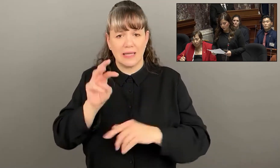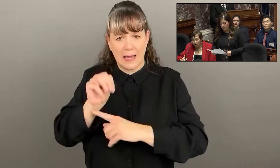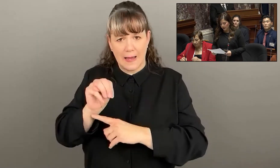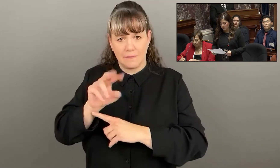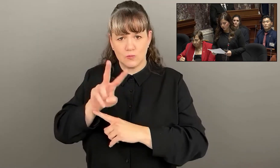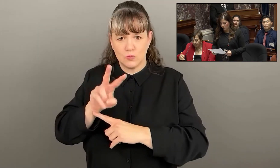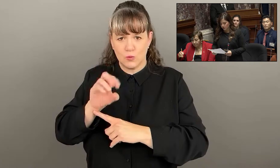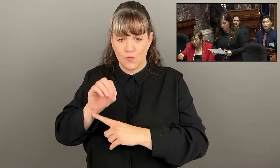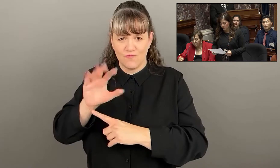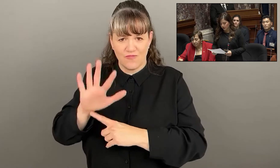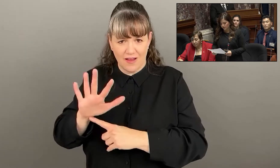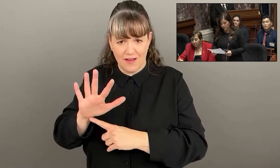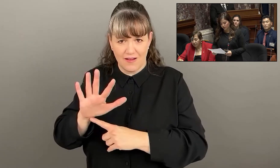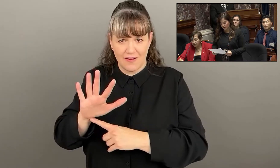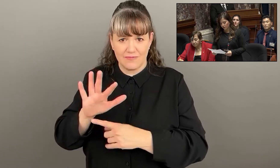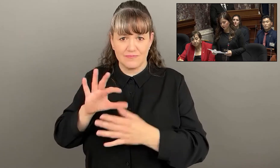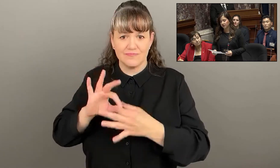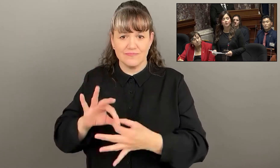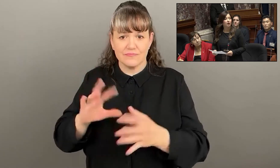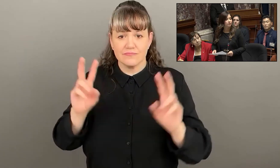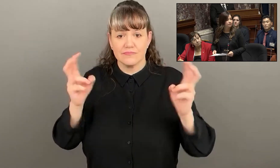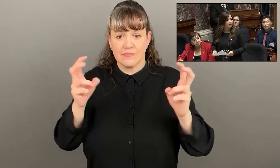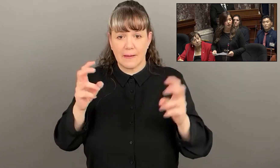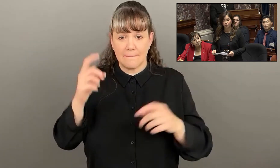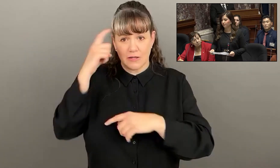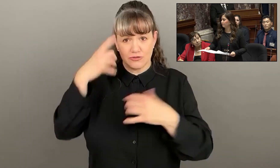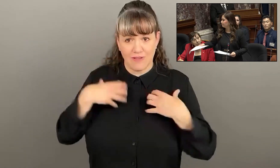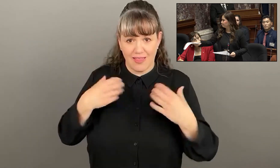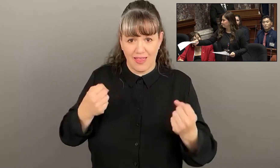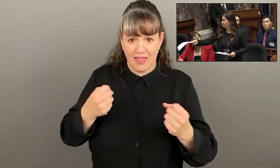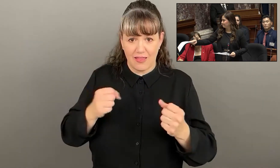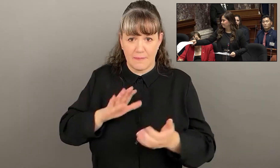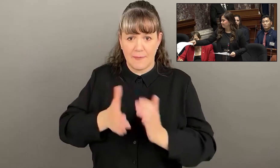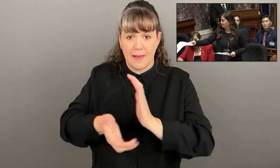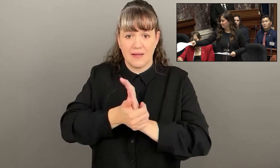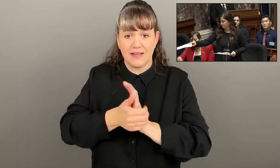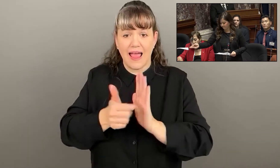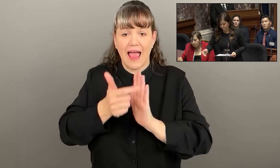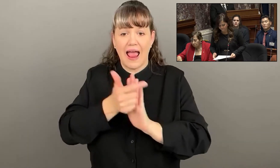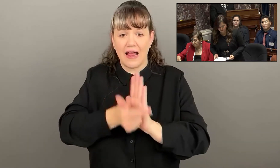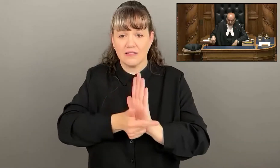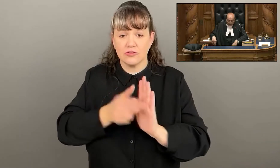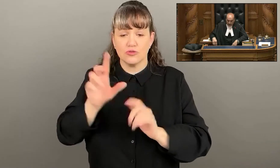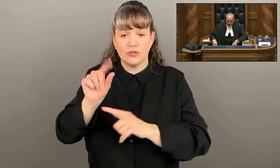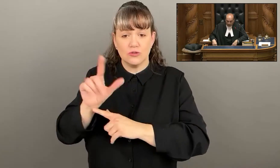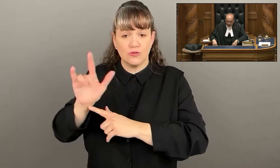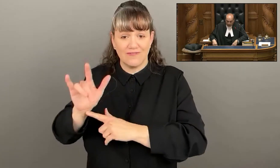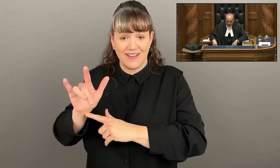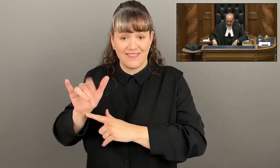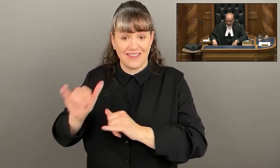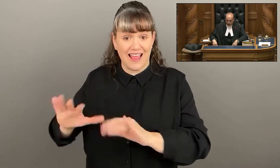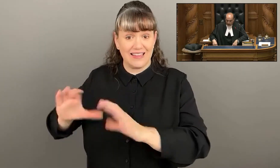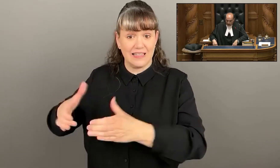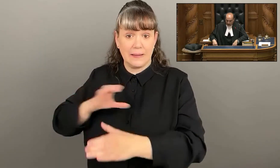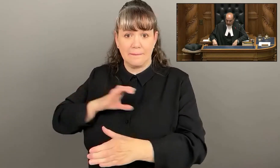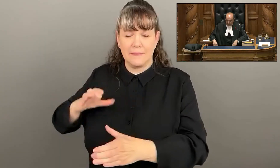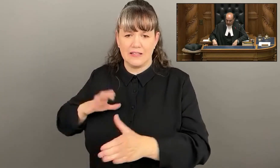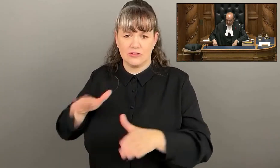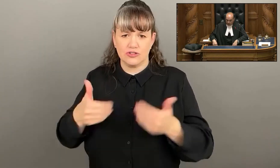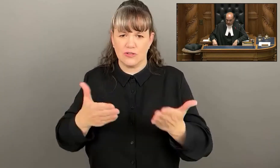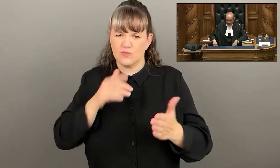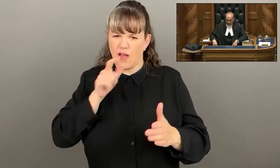committee recommends not to proceed further with this bill. Thank you. Members, the committee's report on